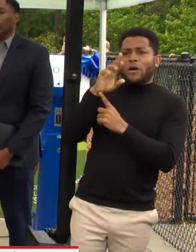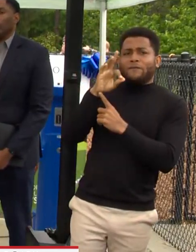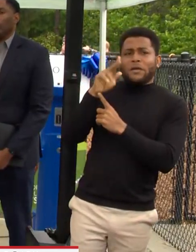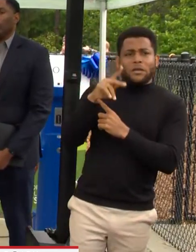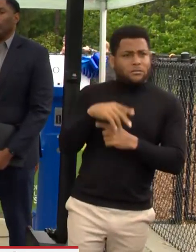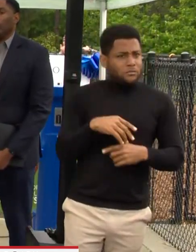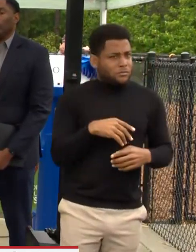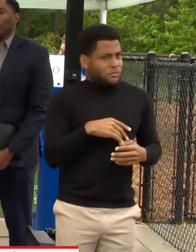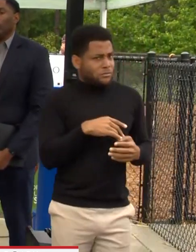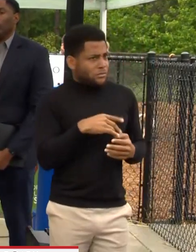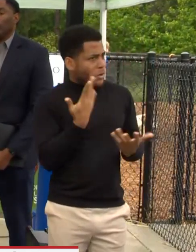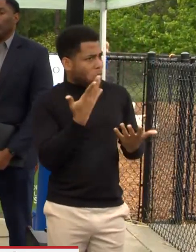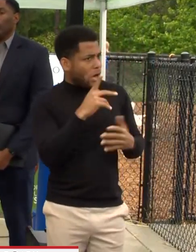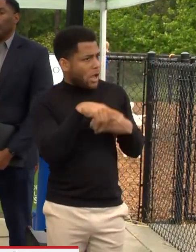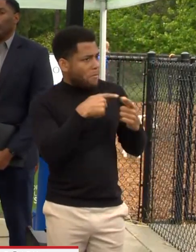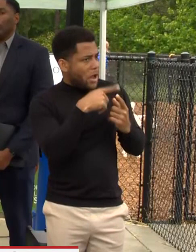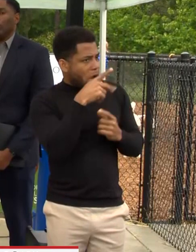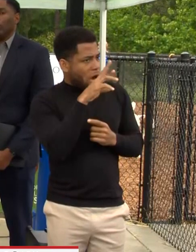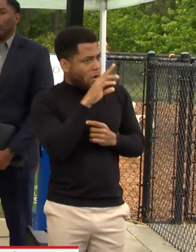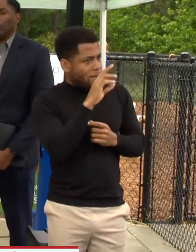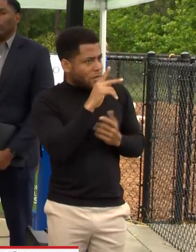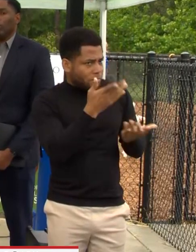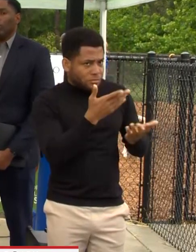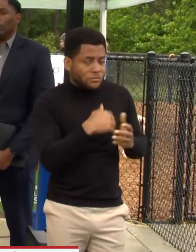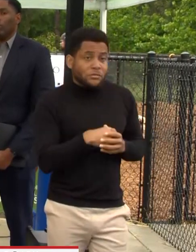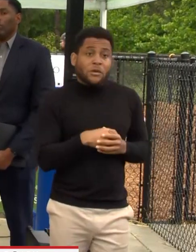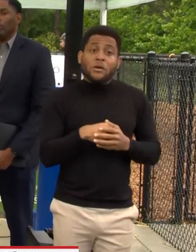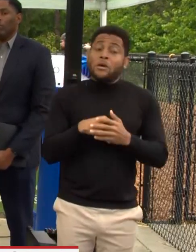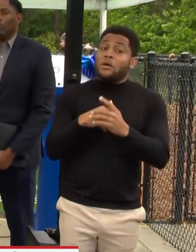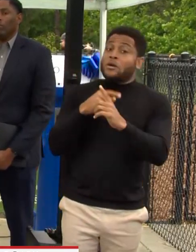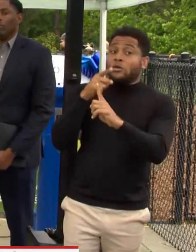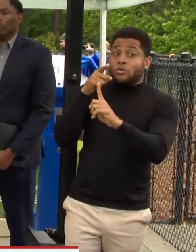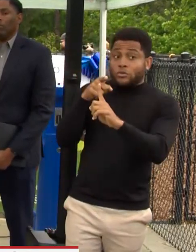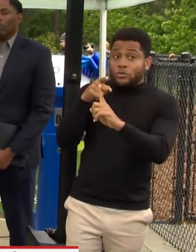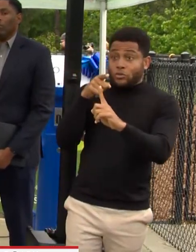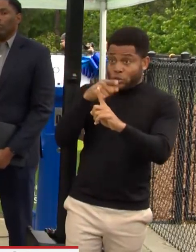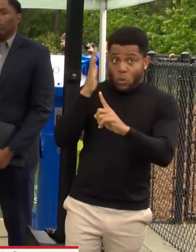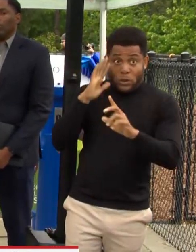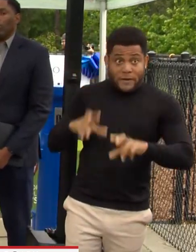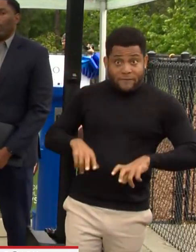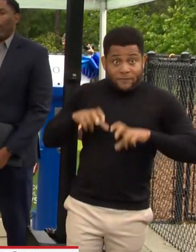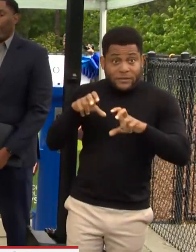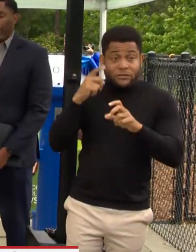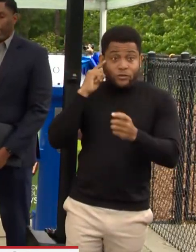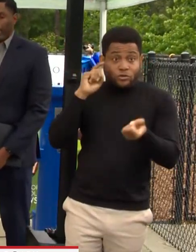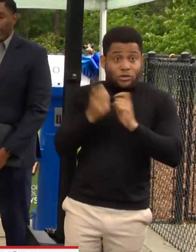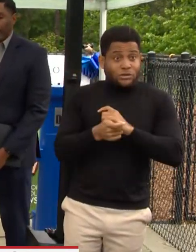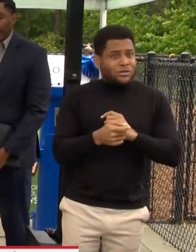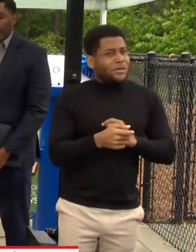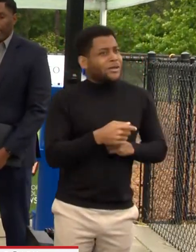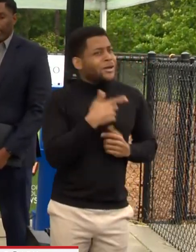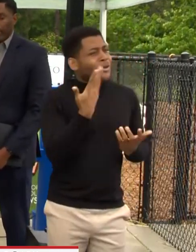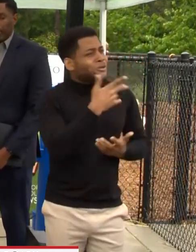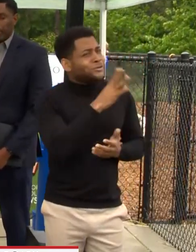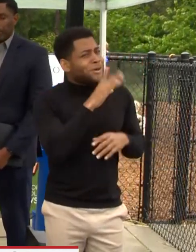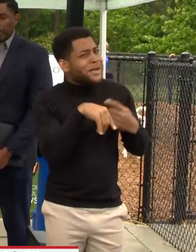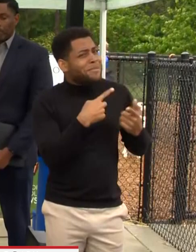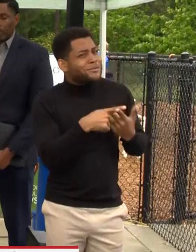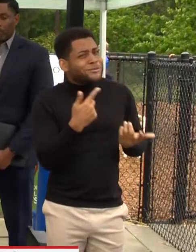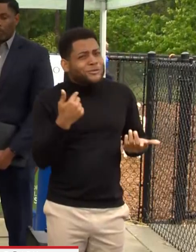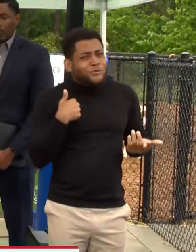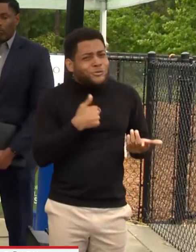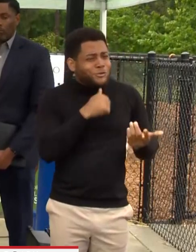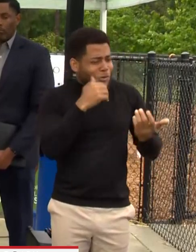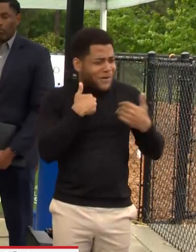RFK site? What are you talking about? We don't even have the RFK site. Are you trying to get them to